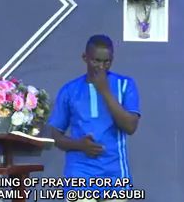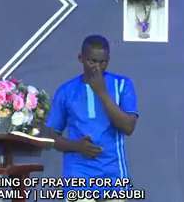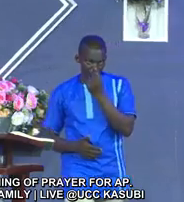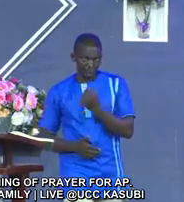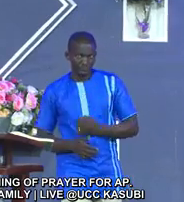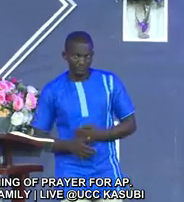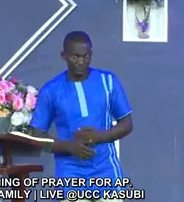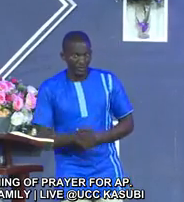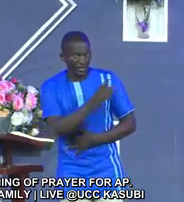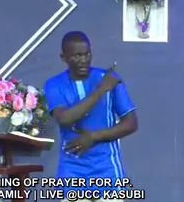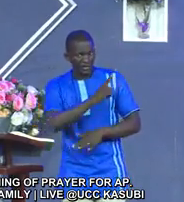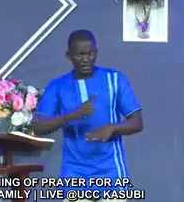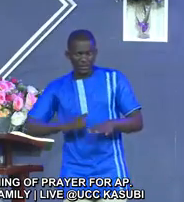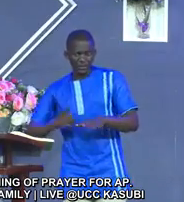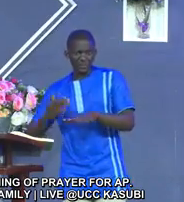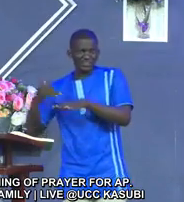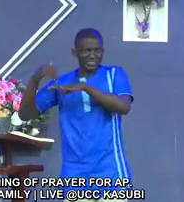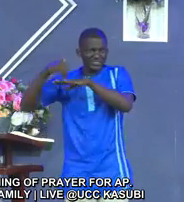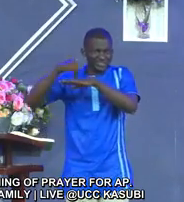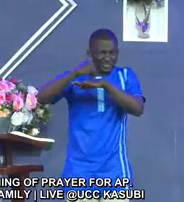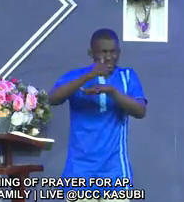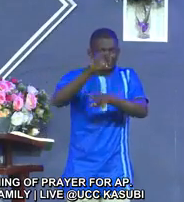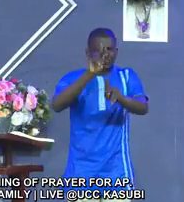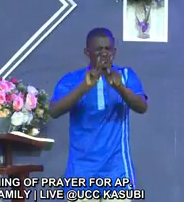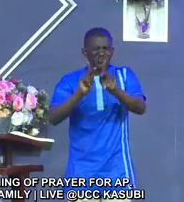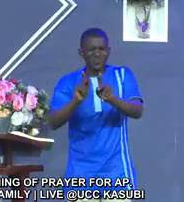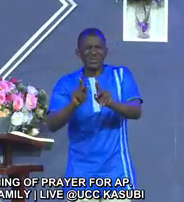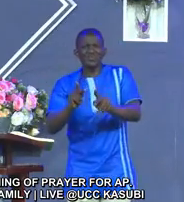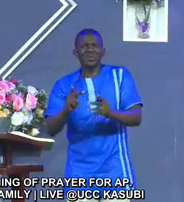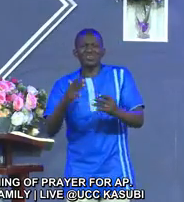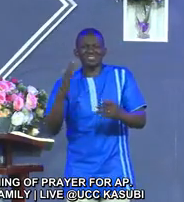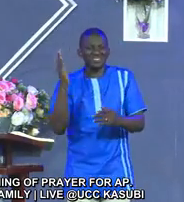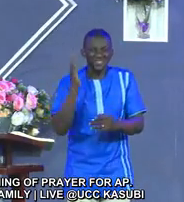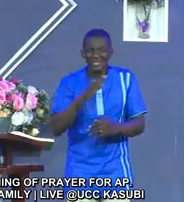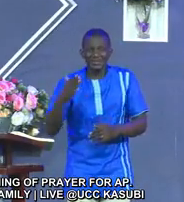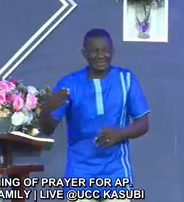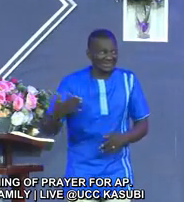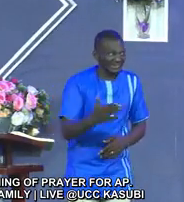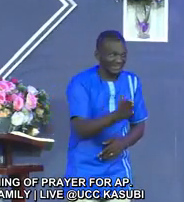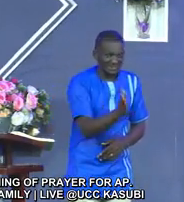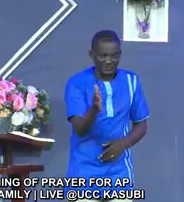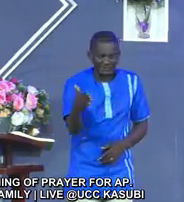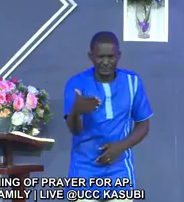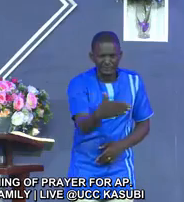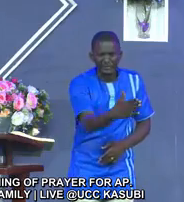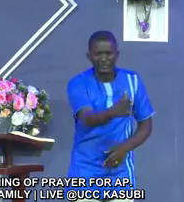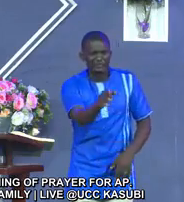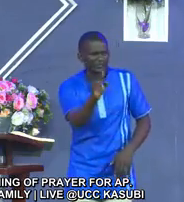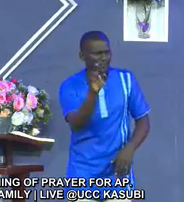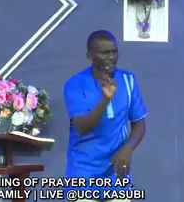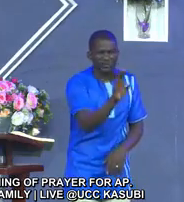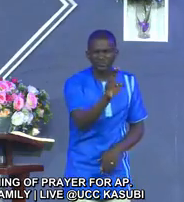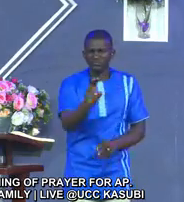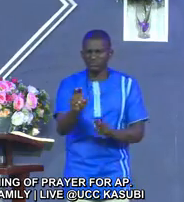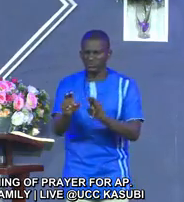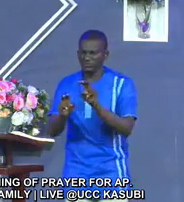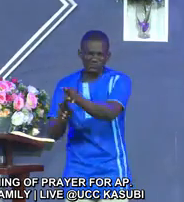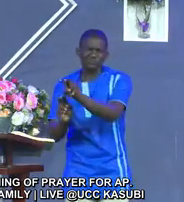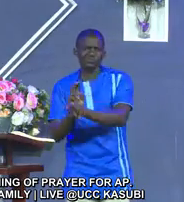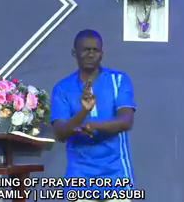Mukama n'asindikira abantu emisota egy'obusagwa ne gibabojja. Abantu bangi ku Bayisirayiri ne